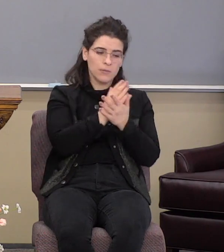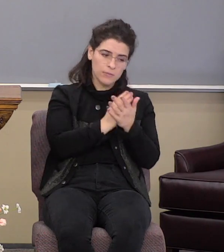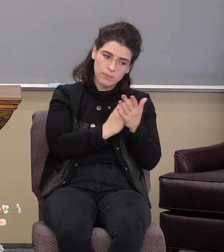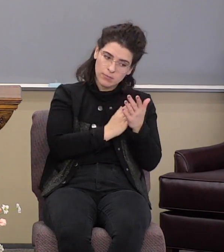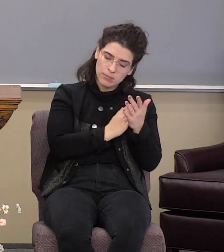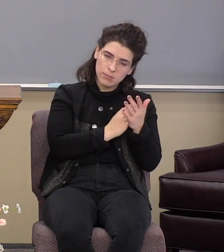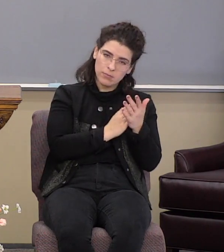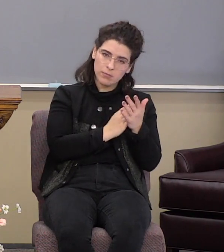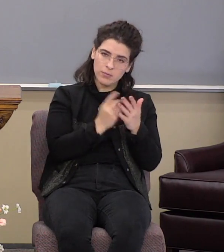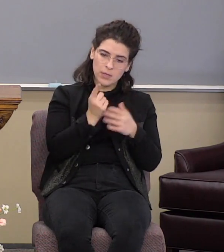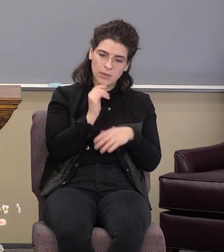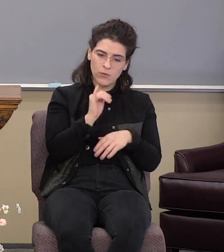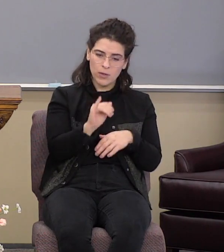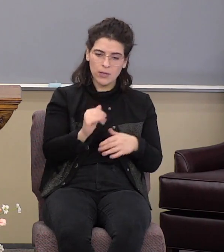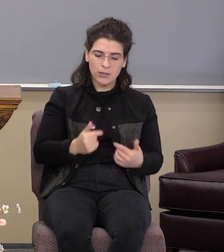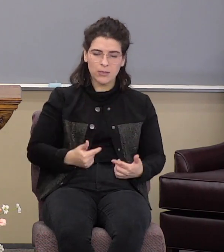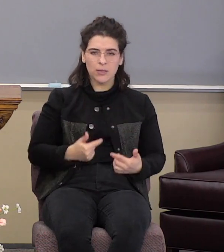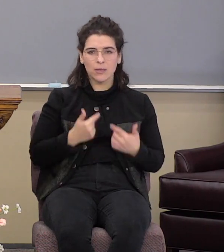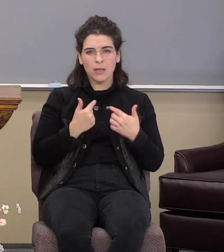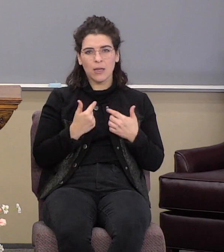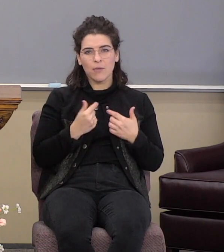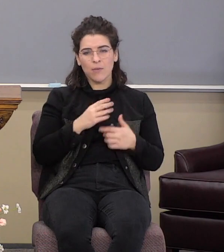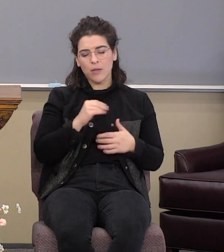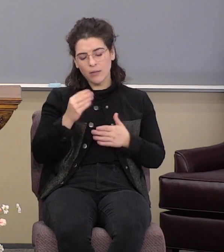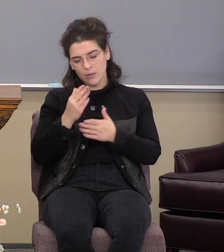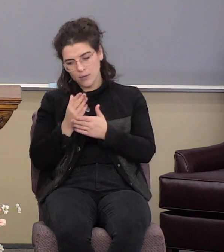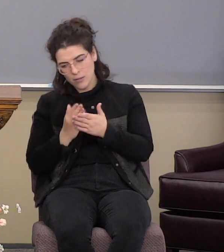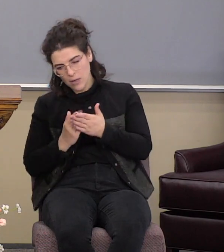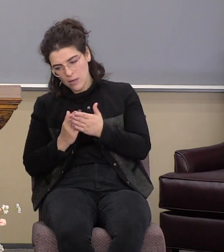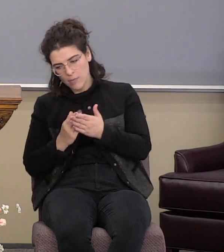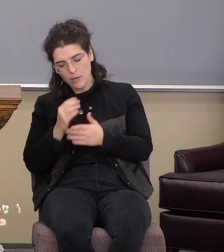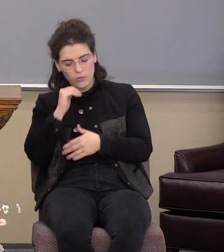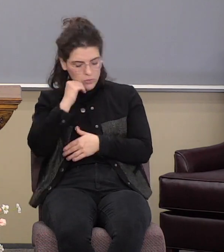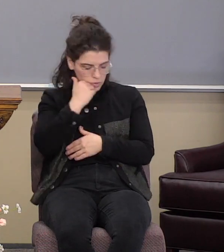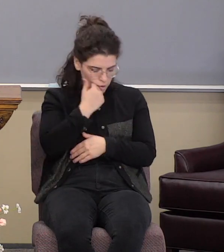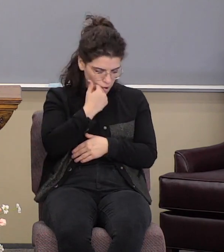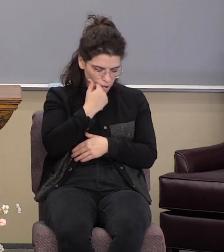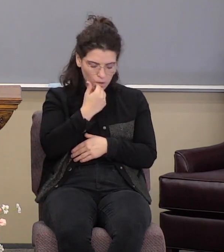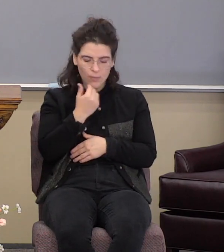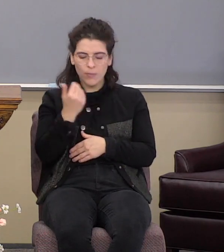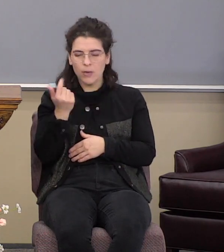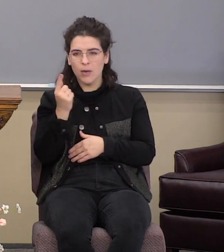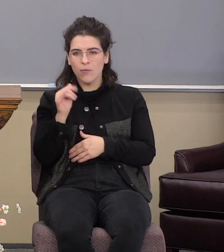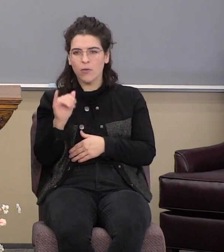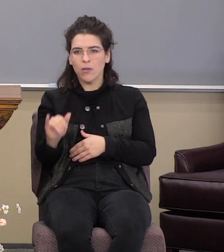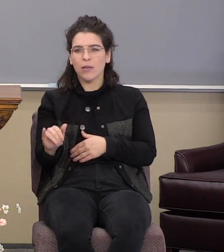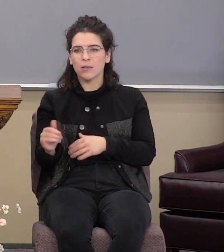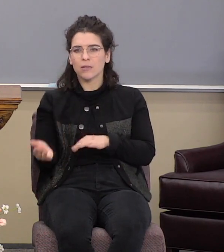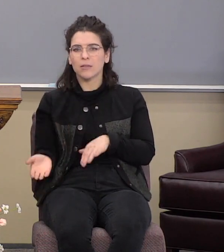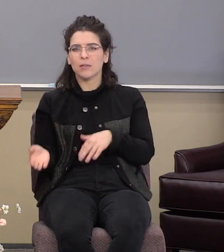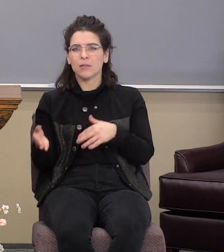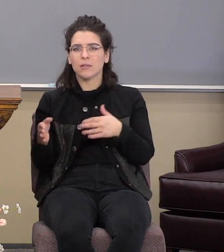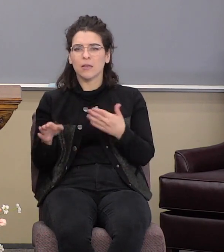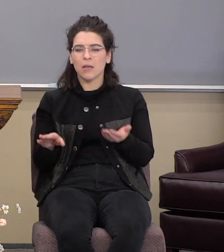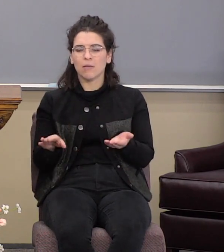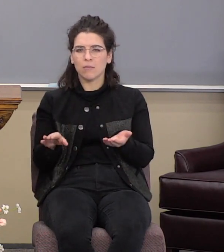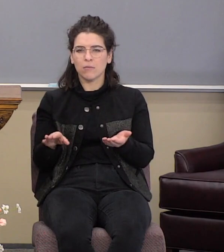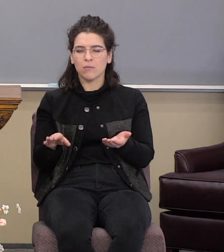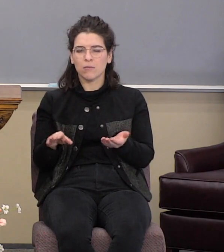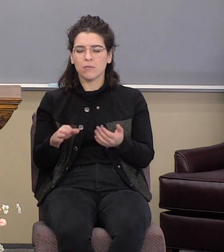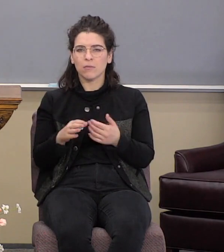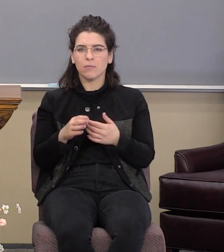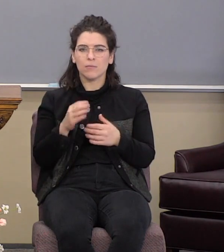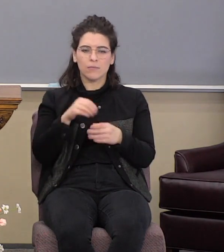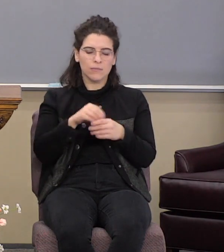to everlasting life, and some to shame and everlasting what? Contempt. In